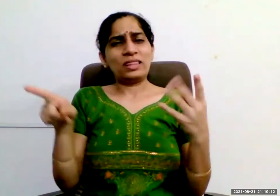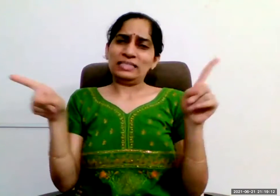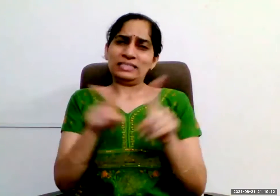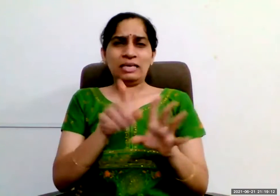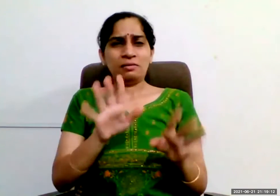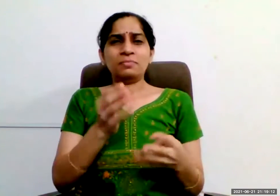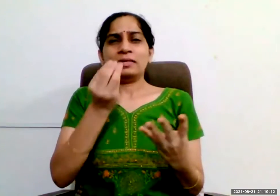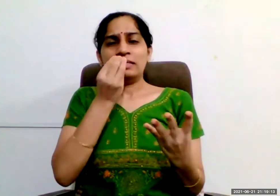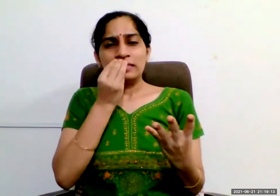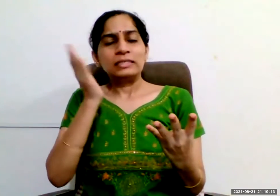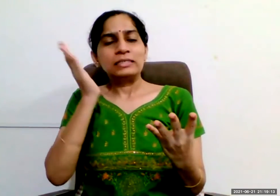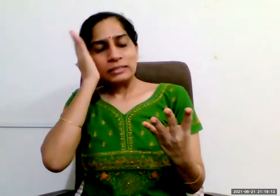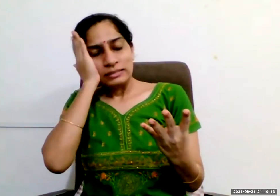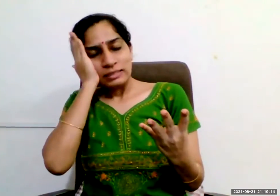more superior. That is why